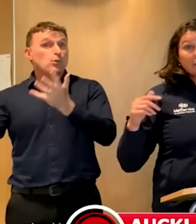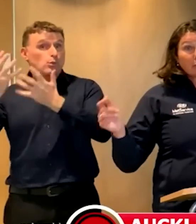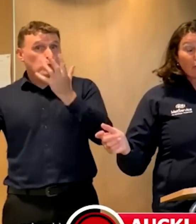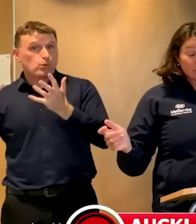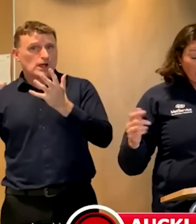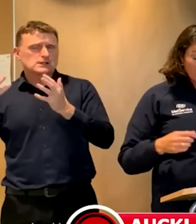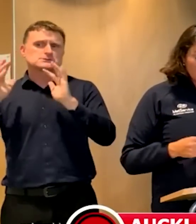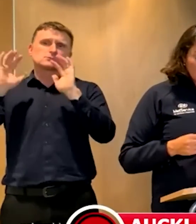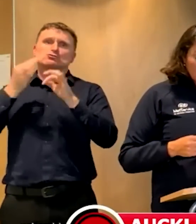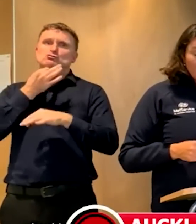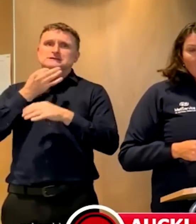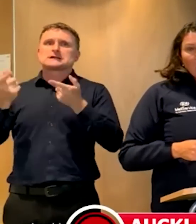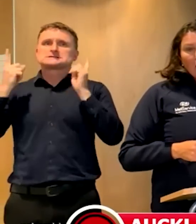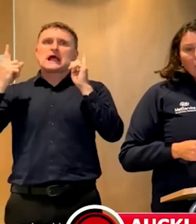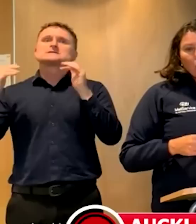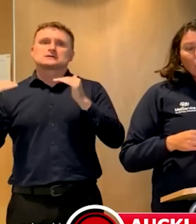kick in.